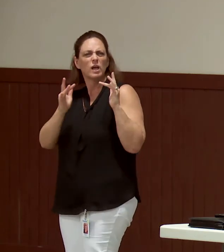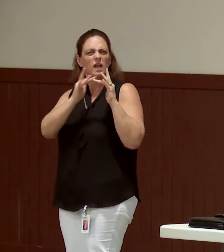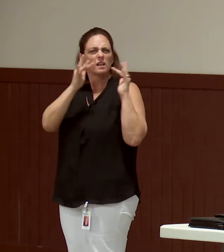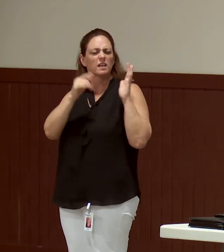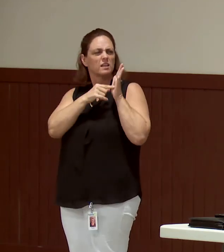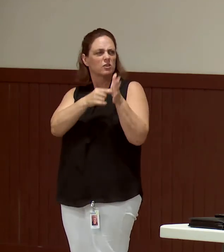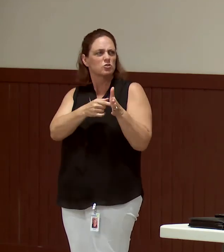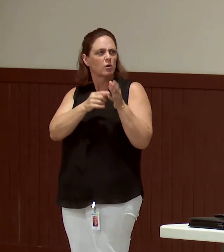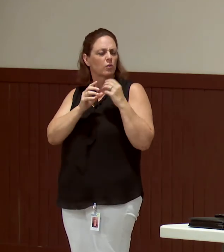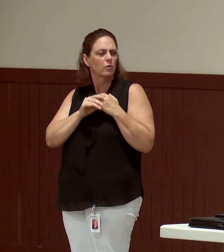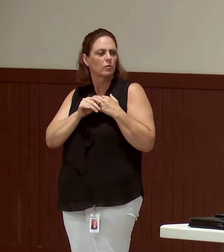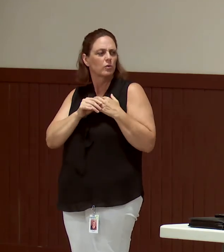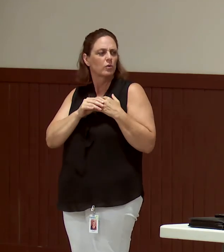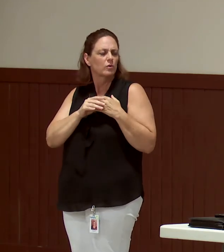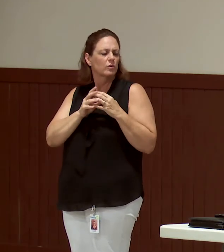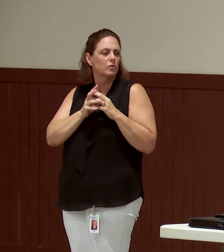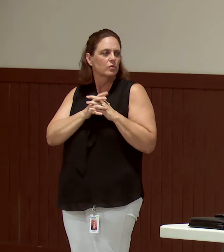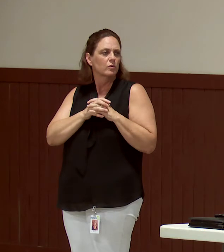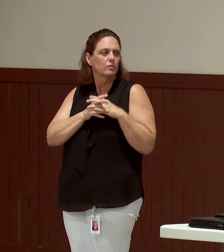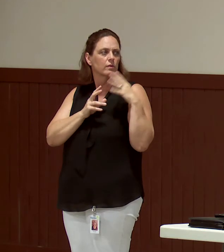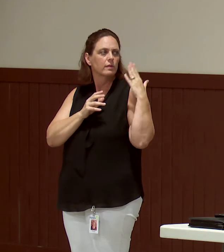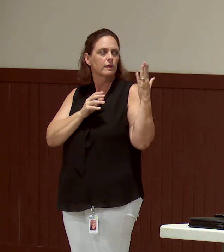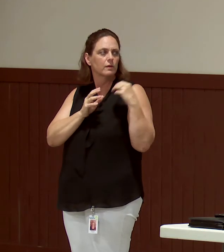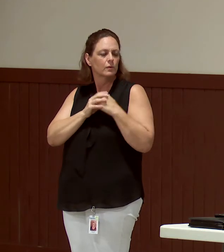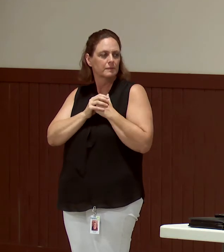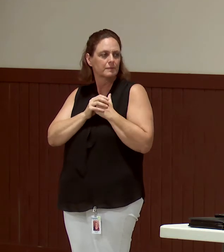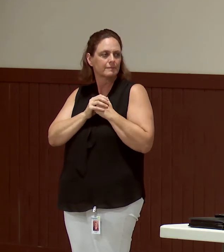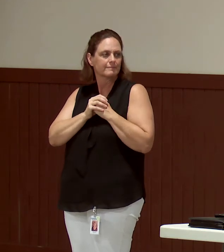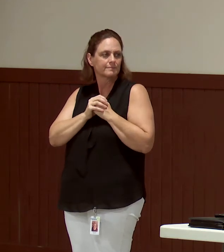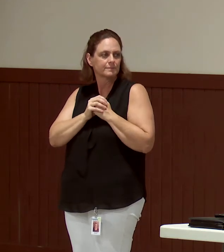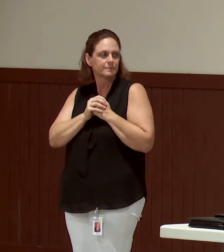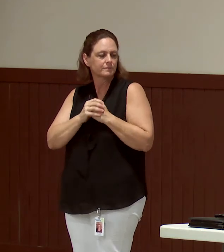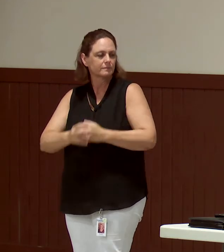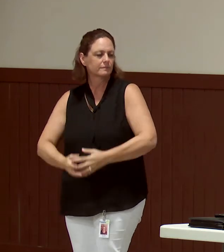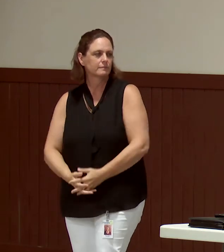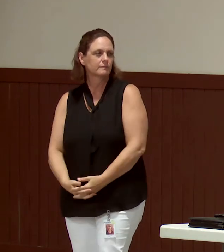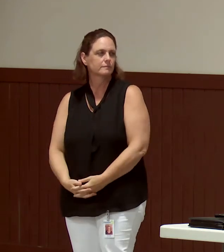from where you are? Okay, thank you. And so